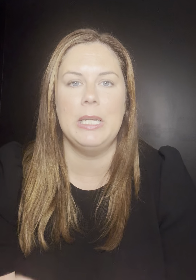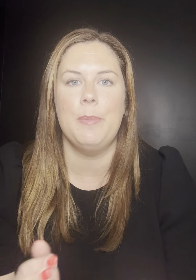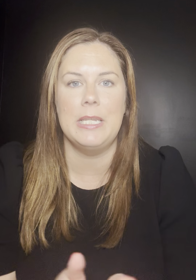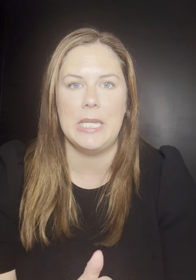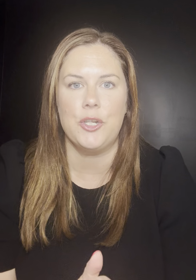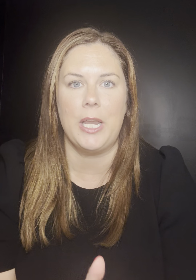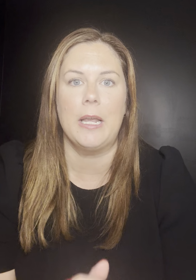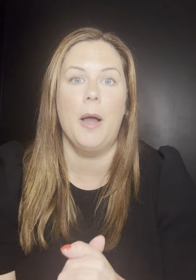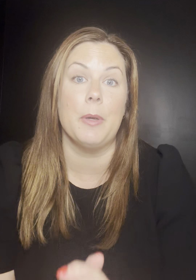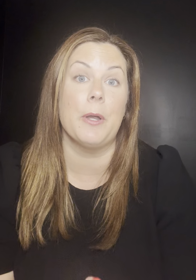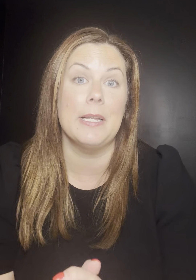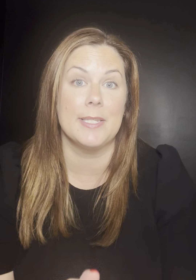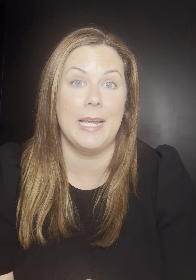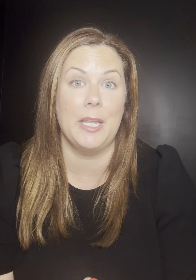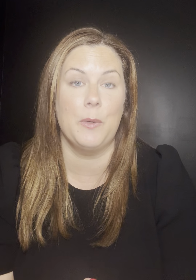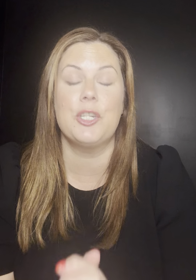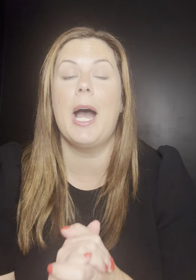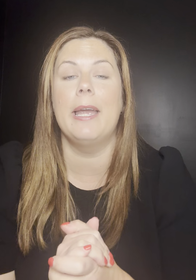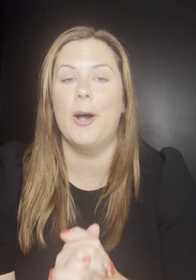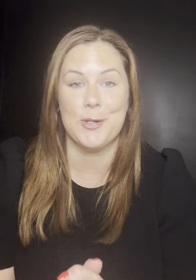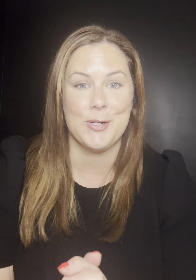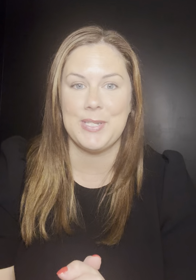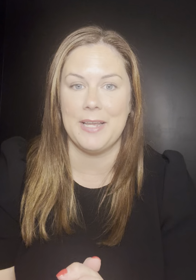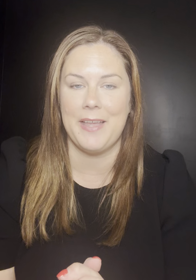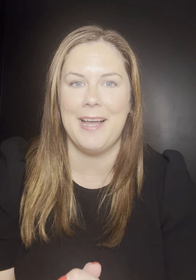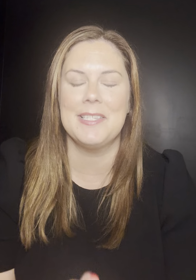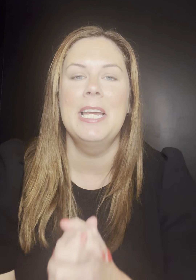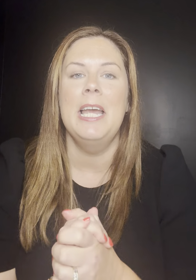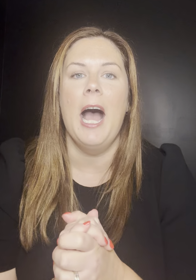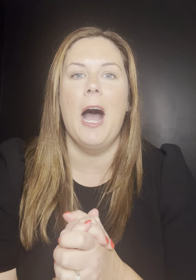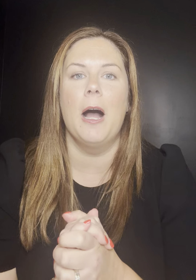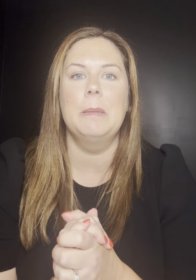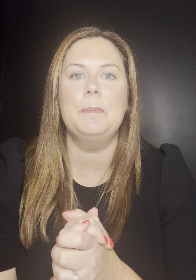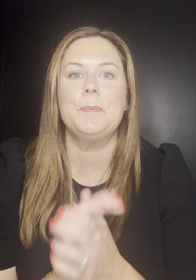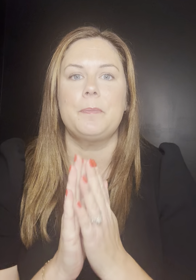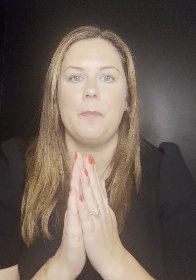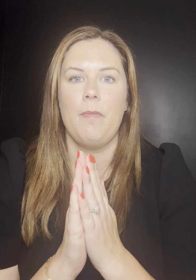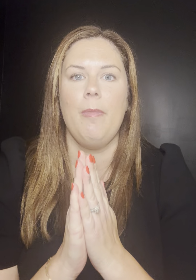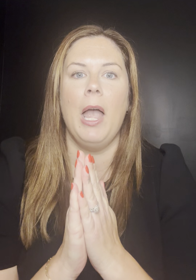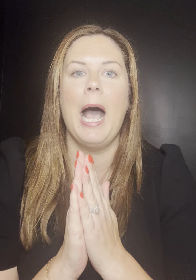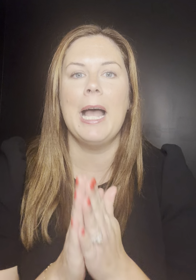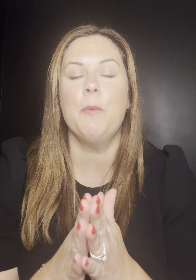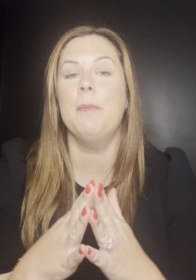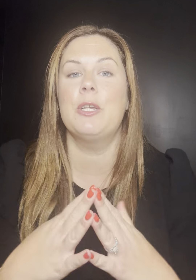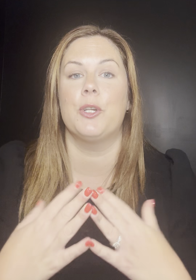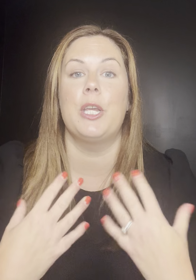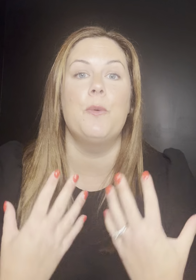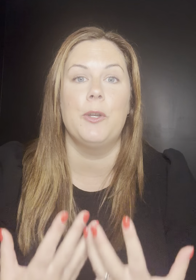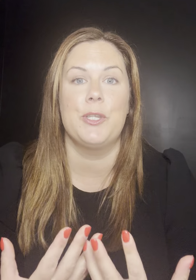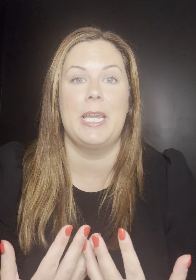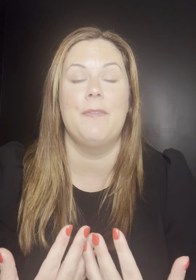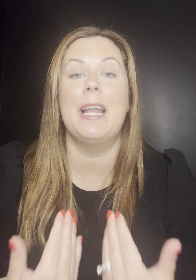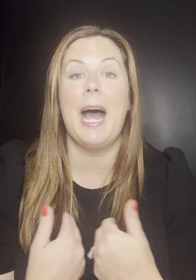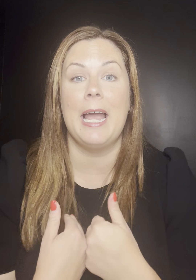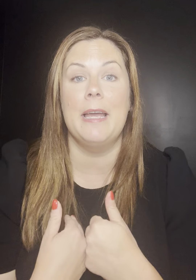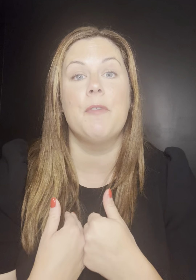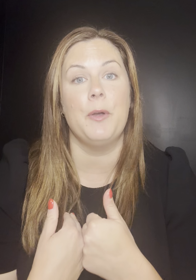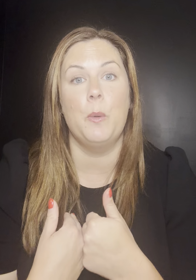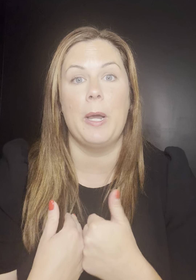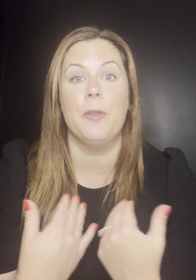be teaching American Sign Language? I understand that. I want to make sure that you understand that I am very aware that I